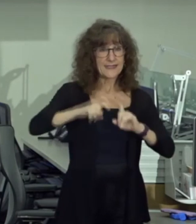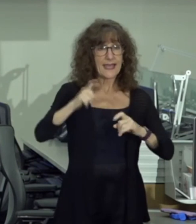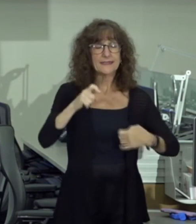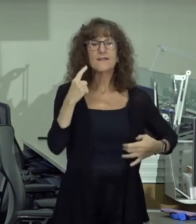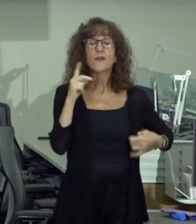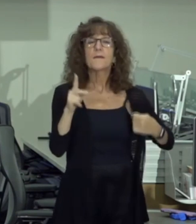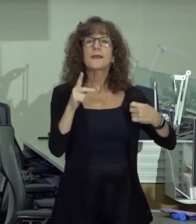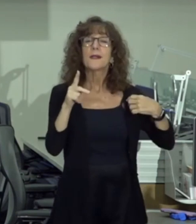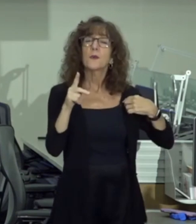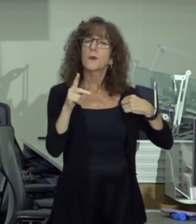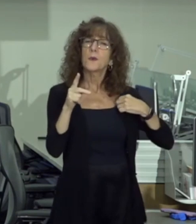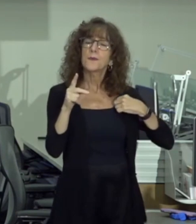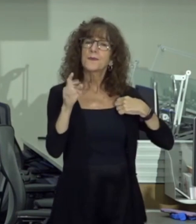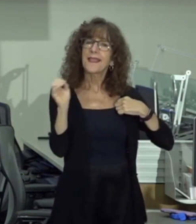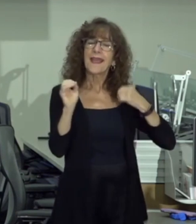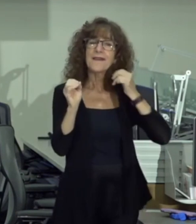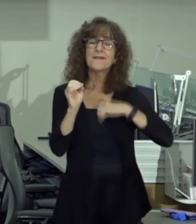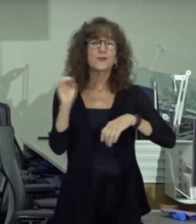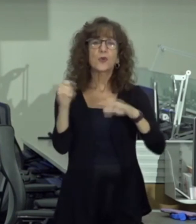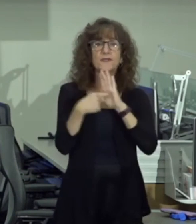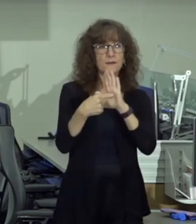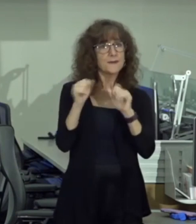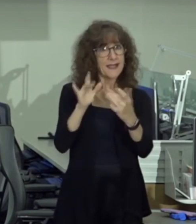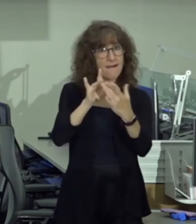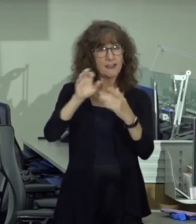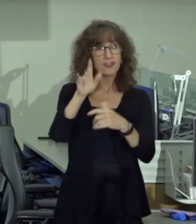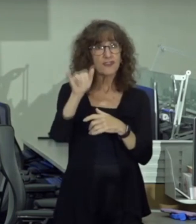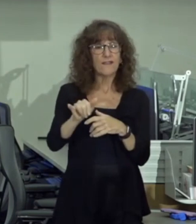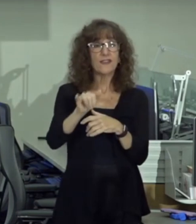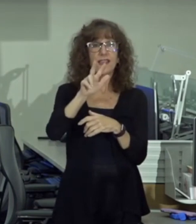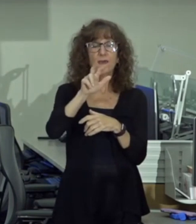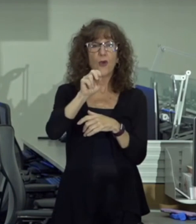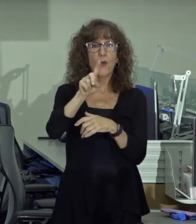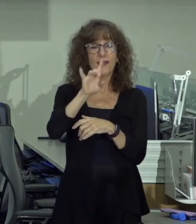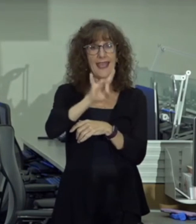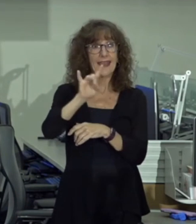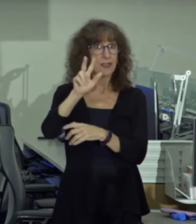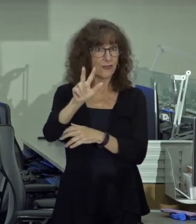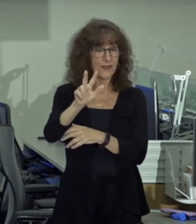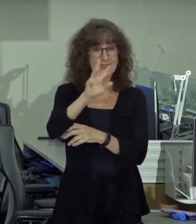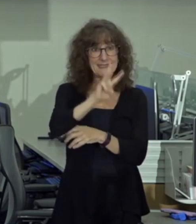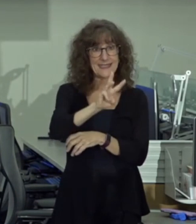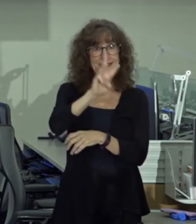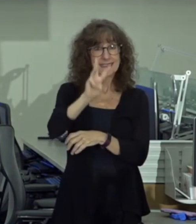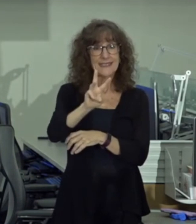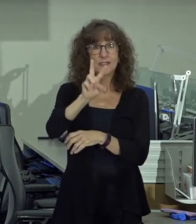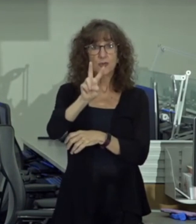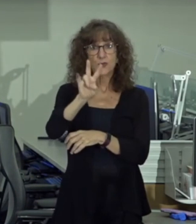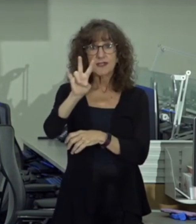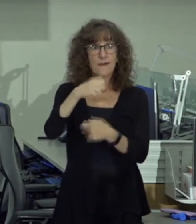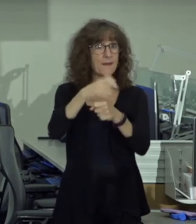for those who are even asymptomatic, beginning next week, you can contact our Chevrolet site at 301-883-6627, make